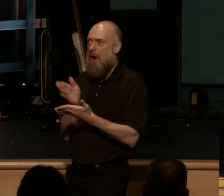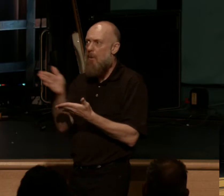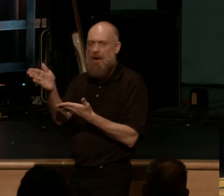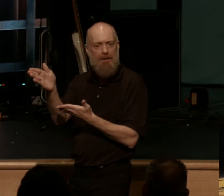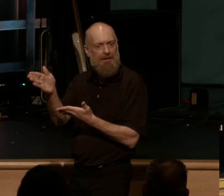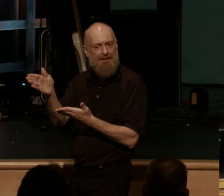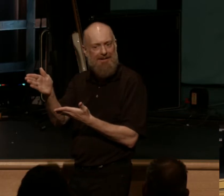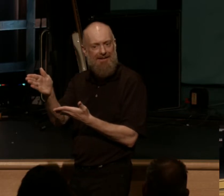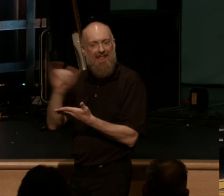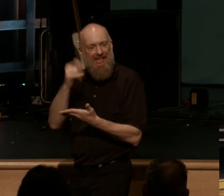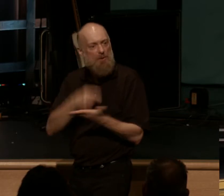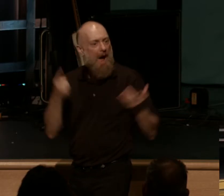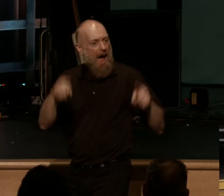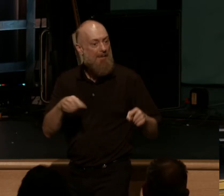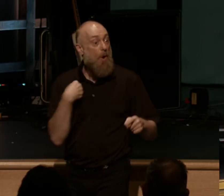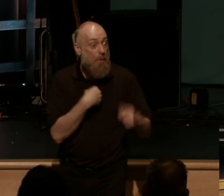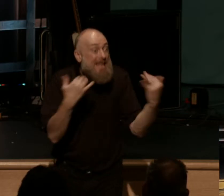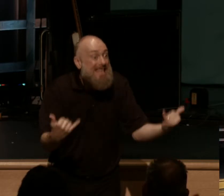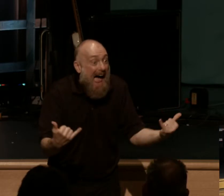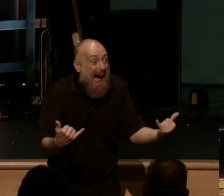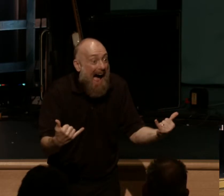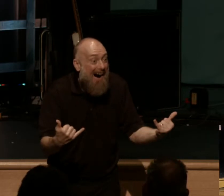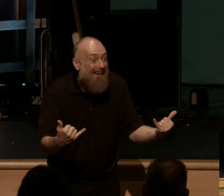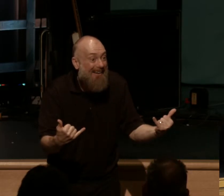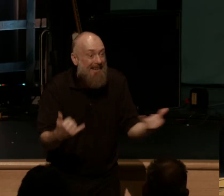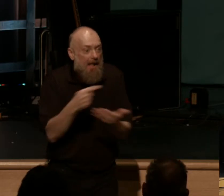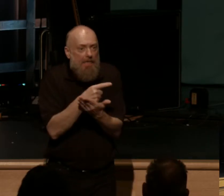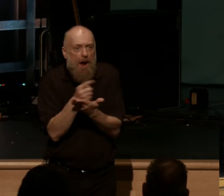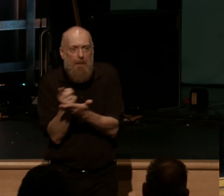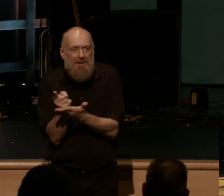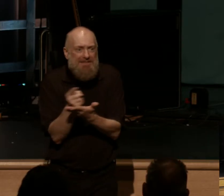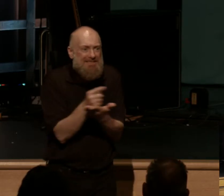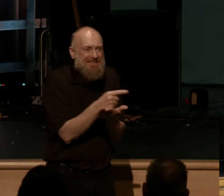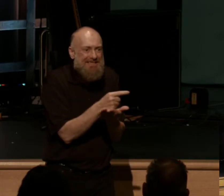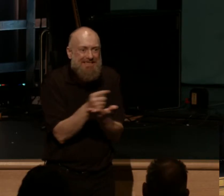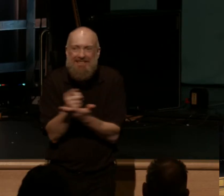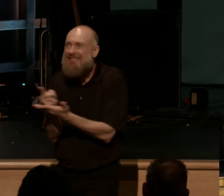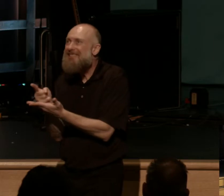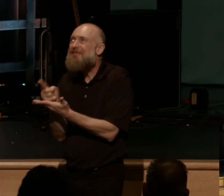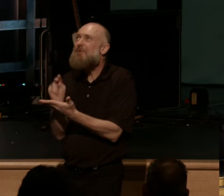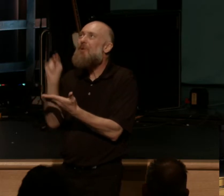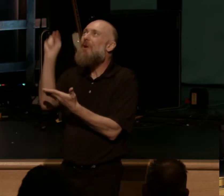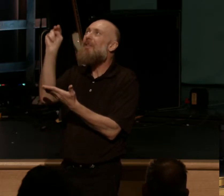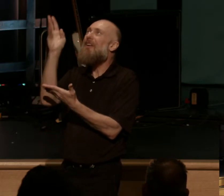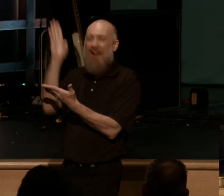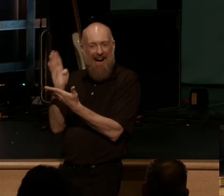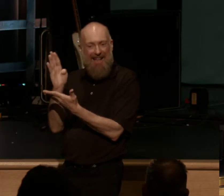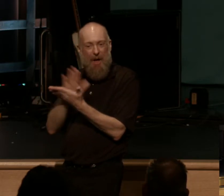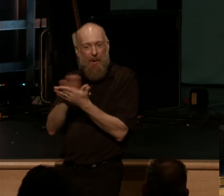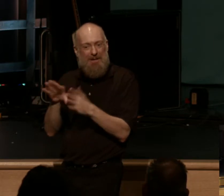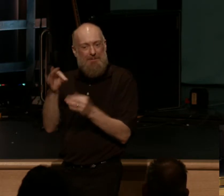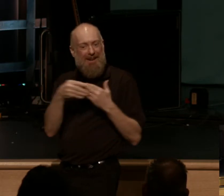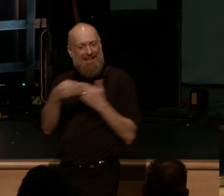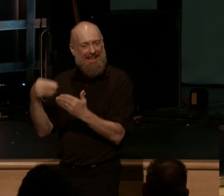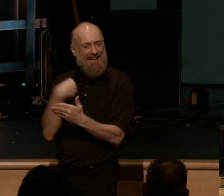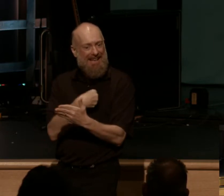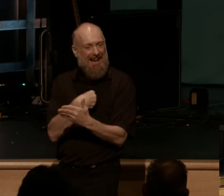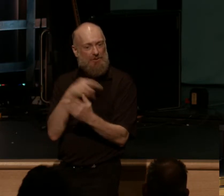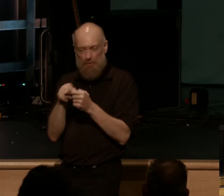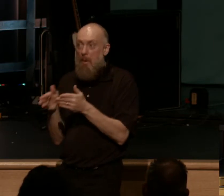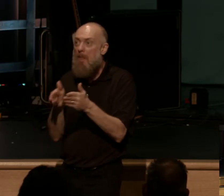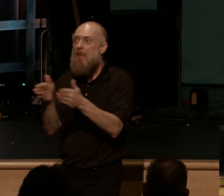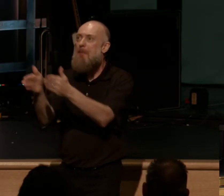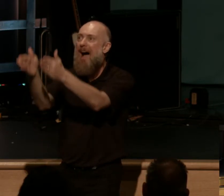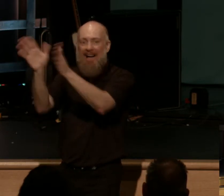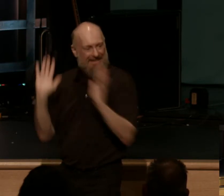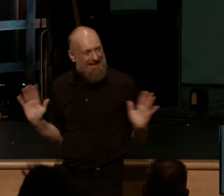what's happening right now as we open up God's Word. The compass is out and we're hearing the Holy Spirit and He's directing us along the path